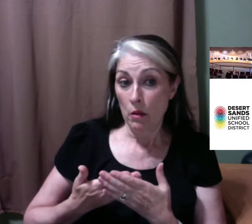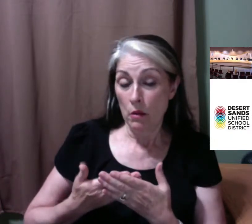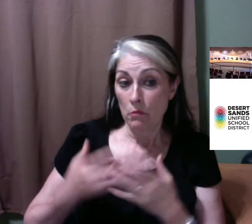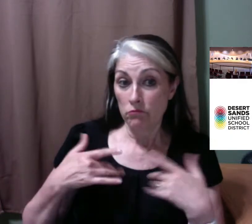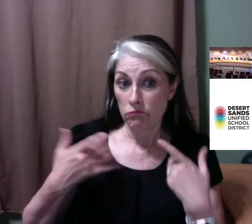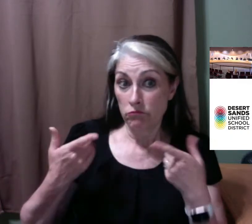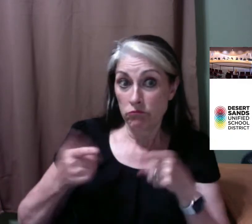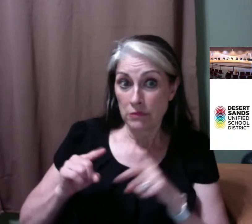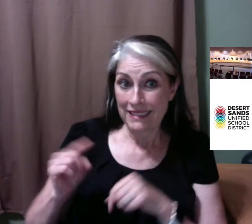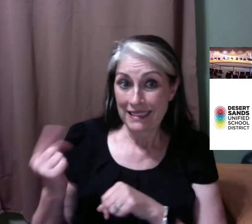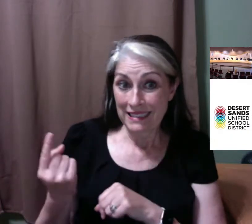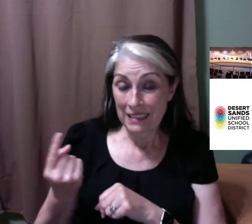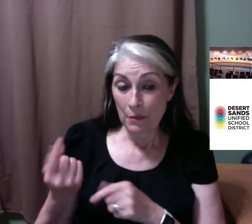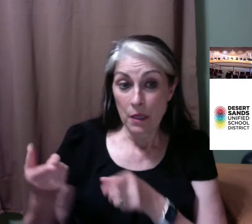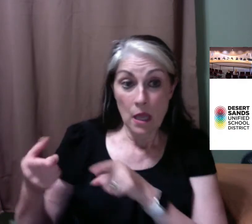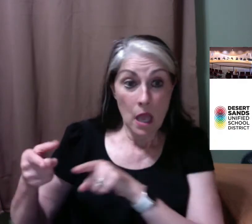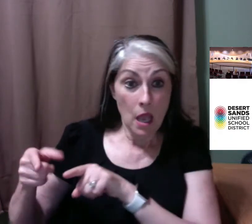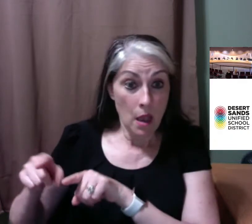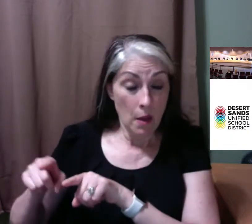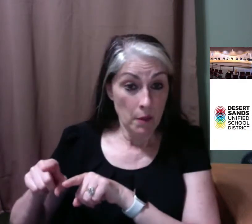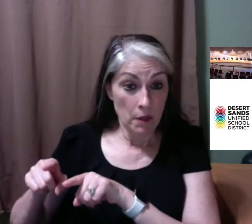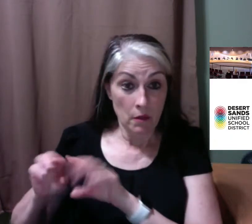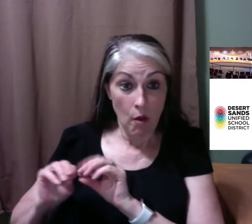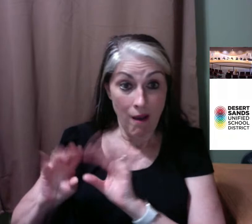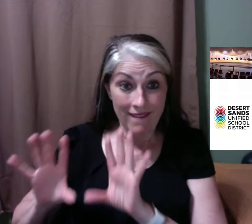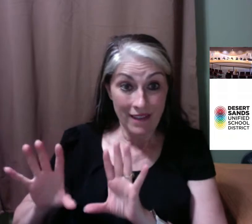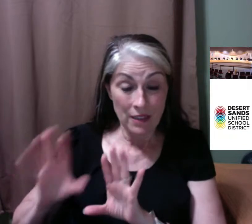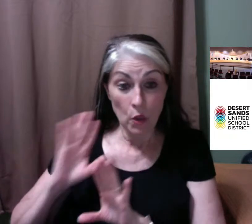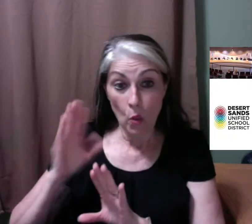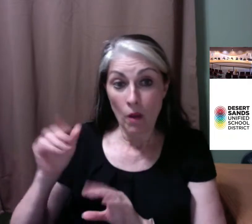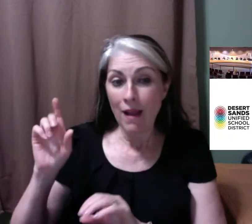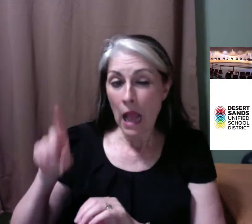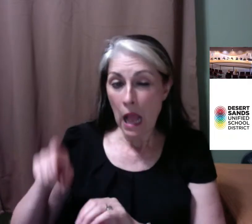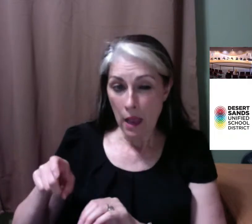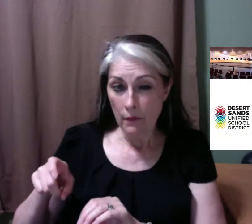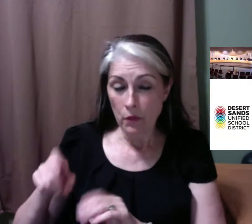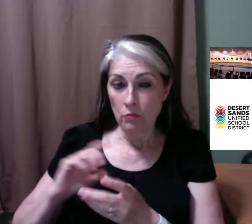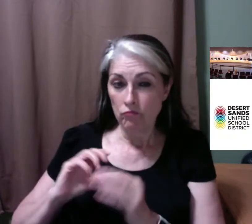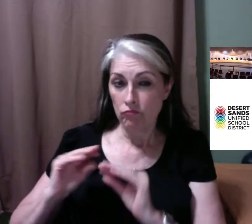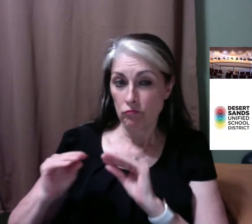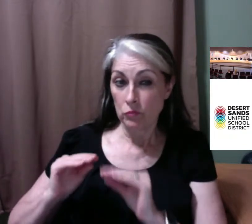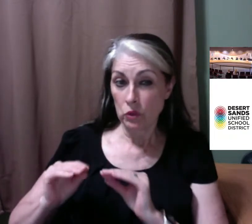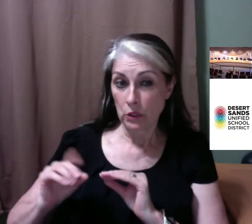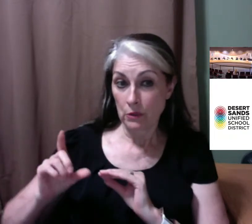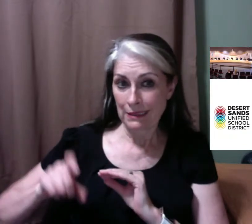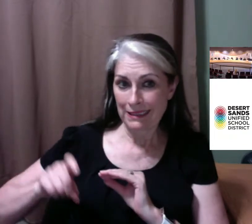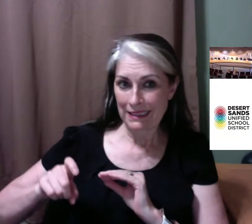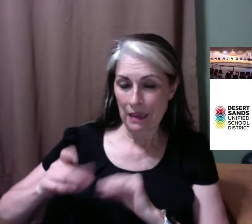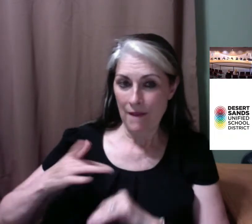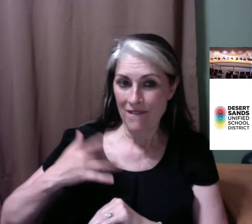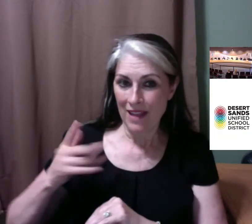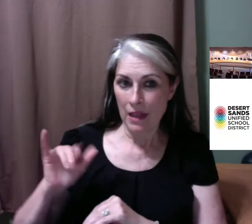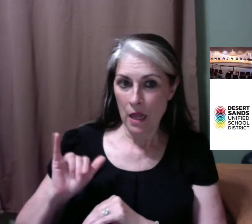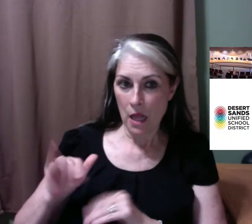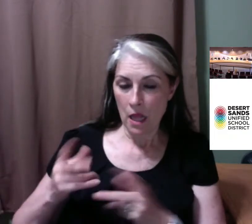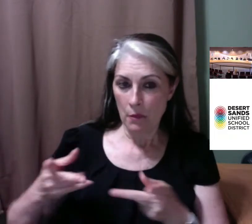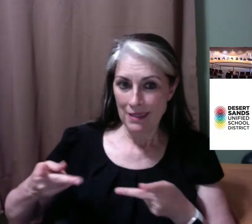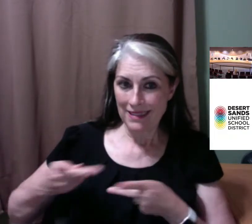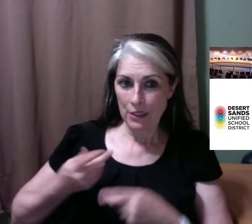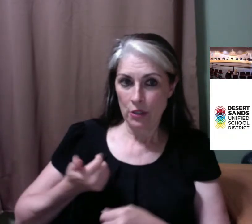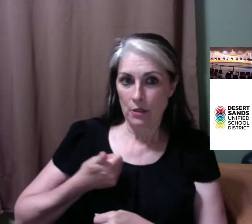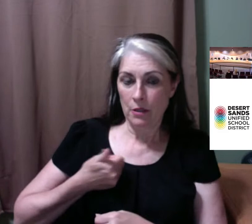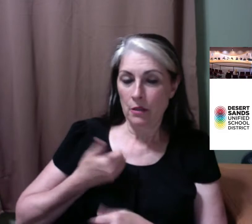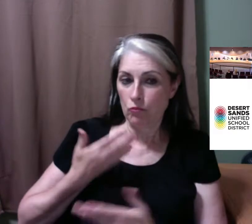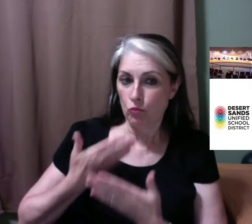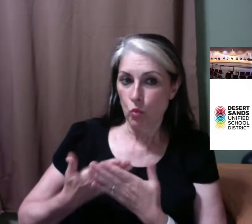that something were to occur, obviously we will have to make adjustments as necessary, but I feel like we've positioned ourselves pretty